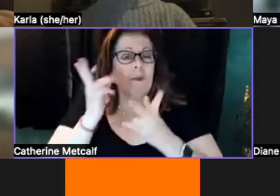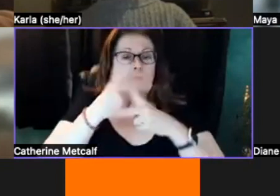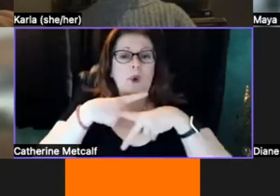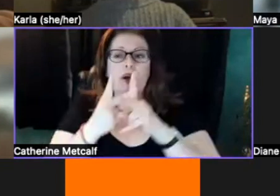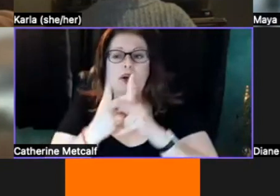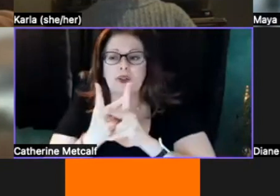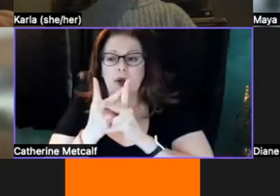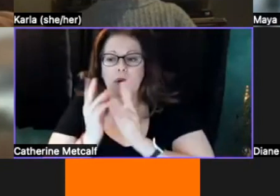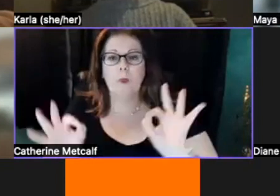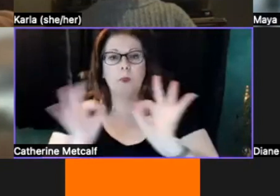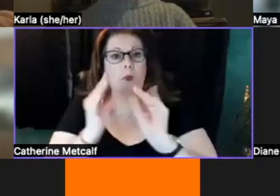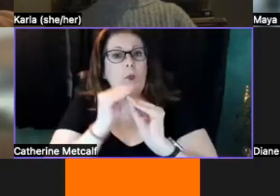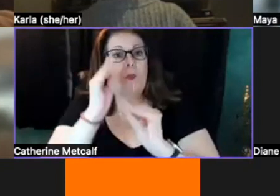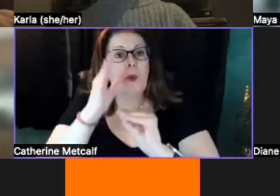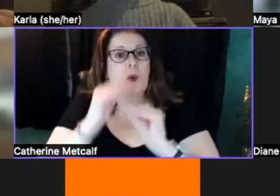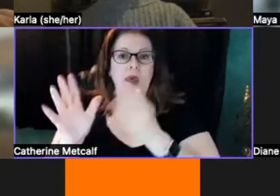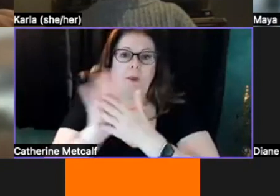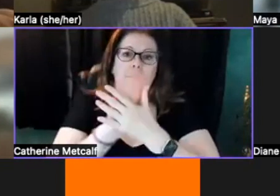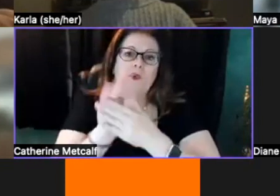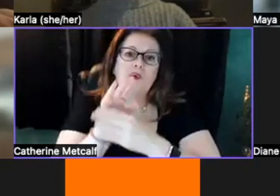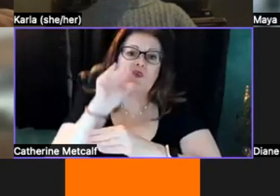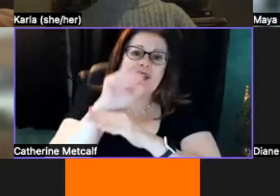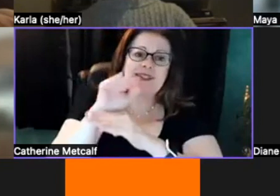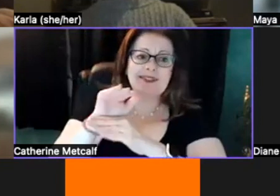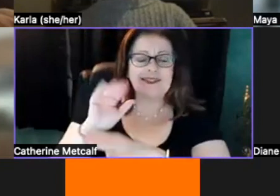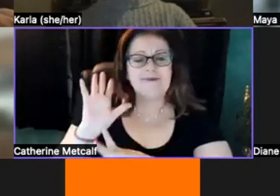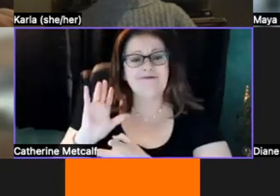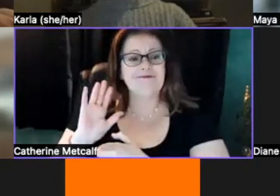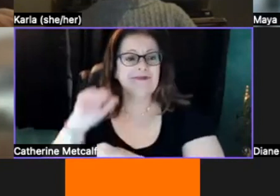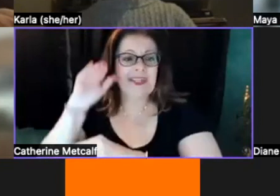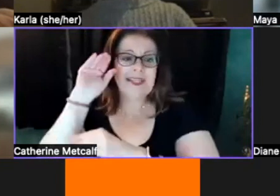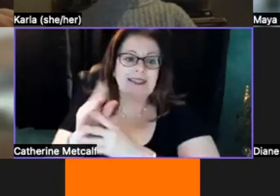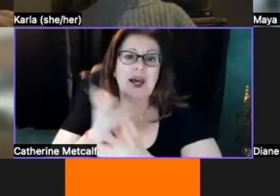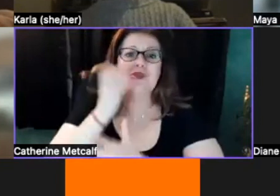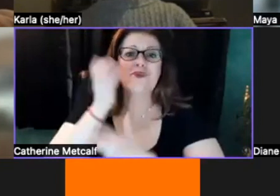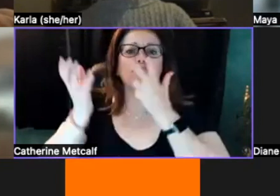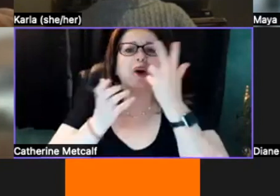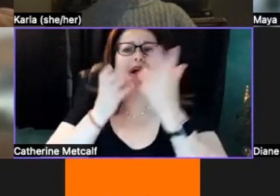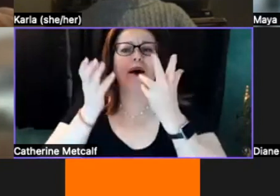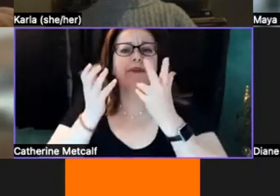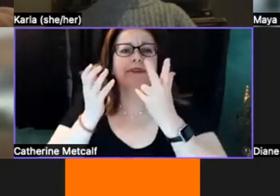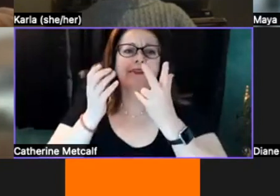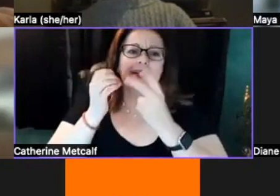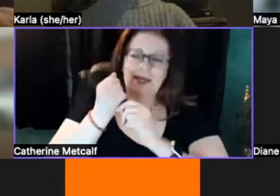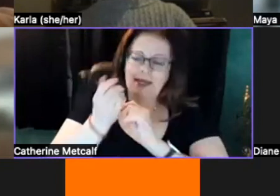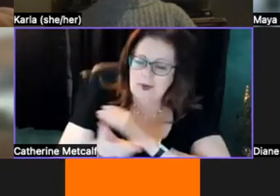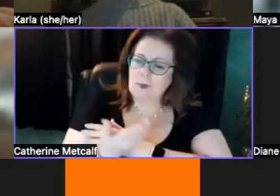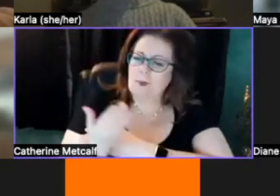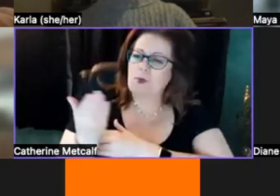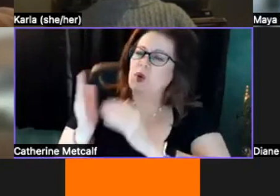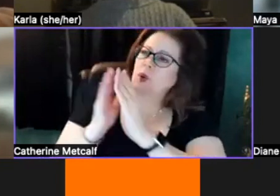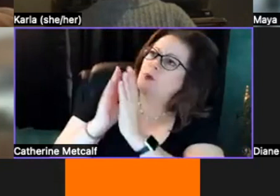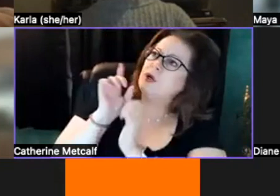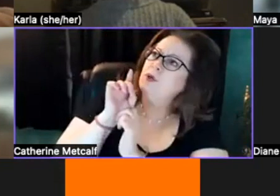and good cries? In the mornings, I wake up and pray to you and your power to slow down the turn of the